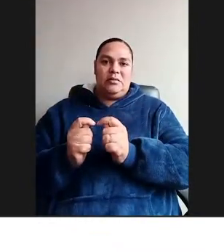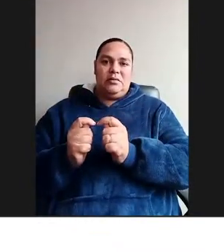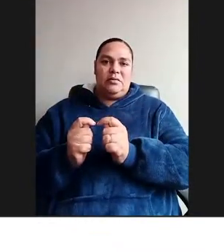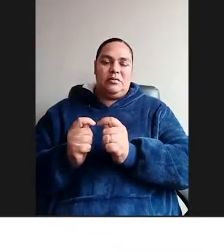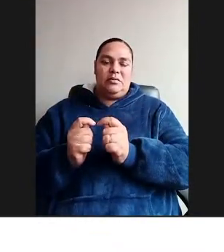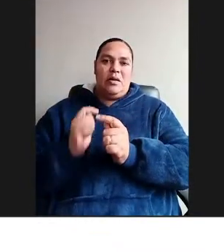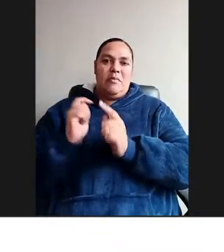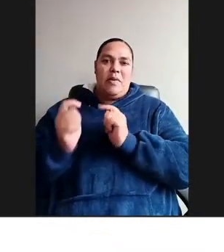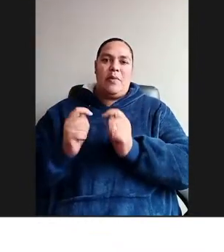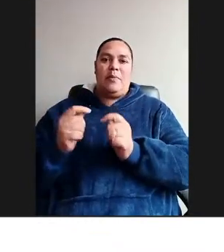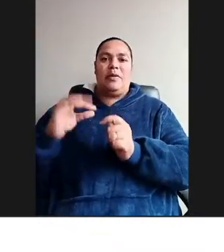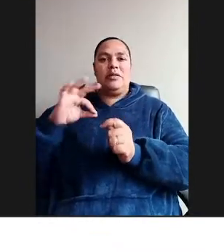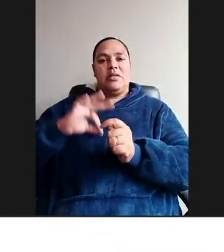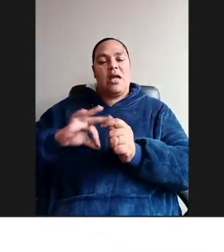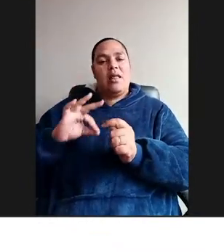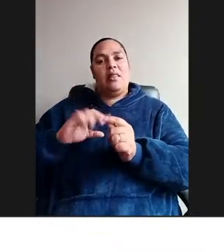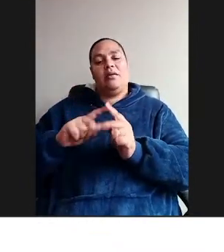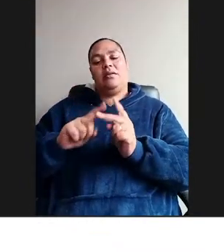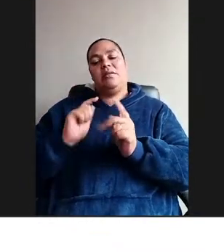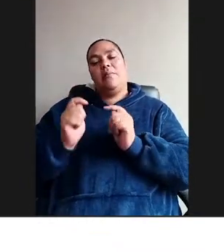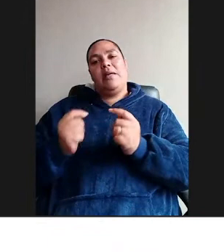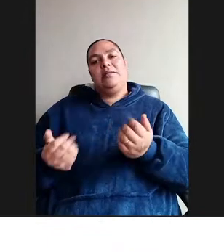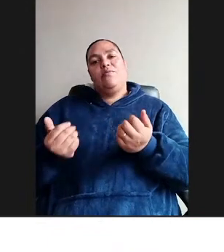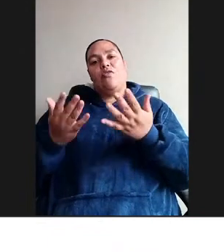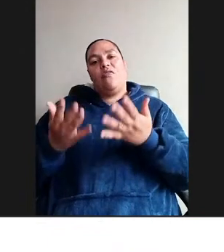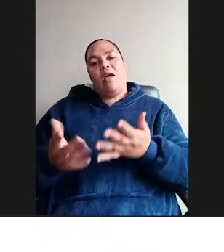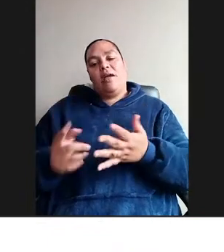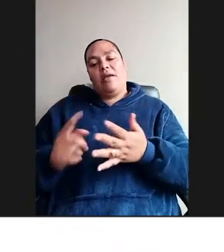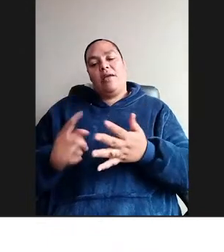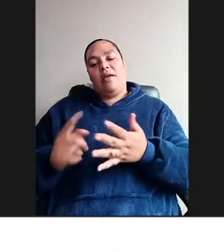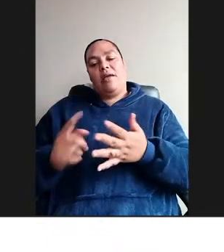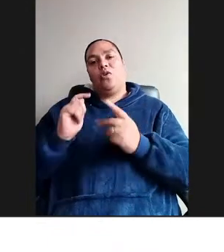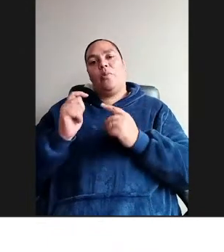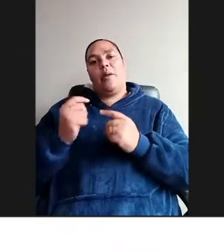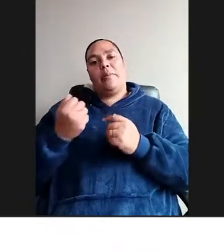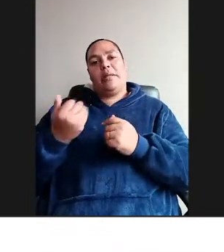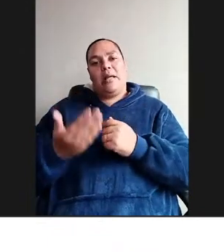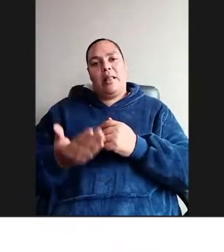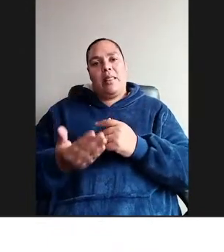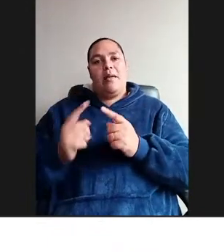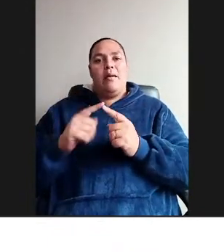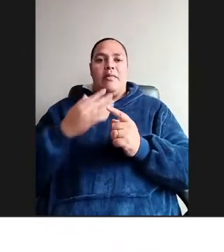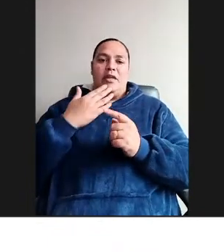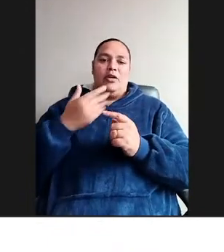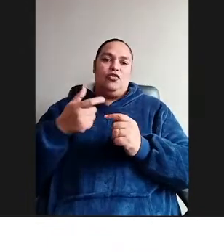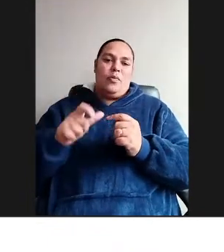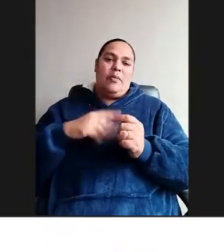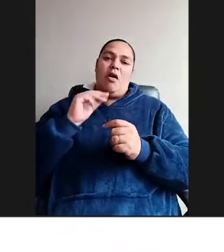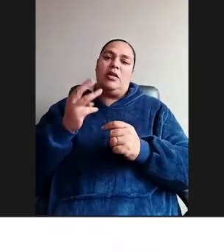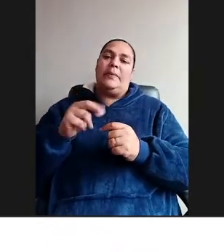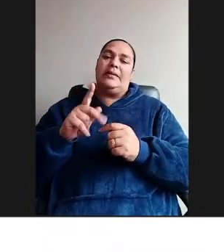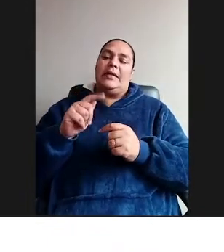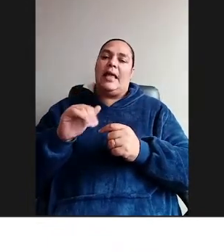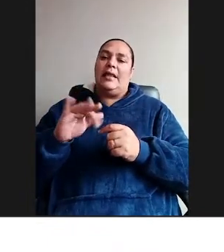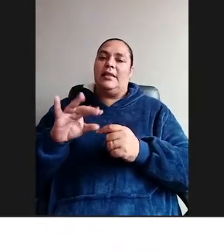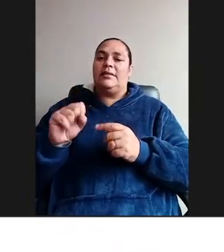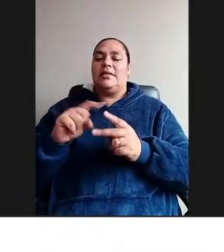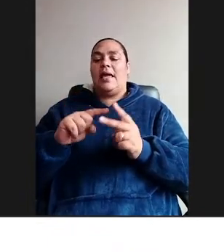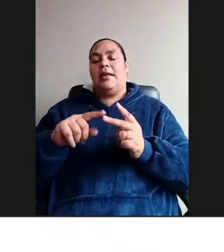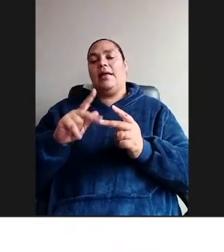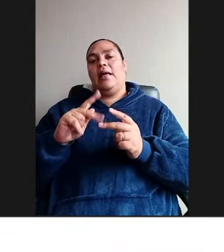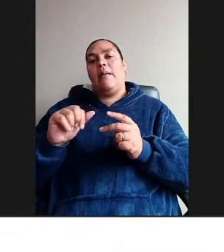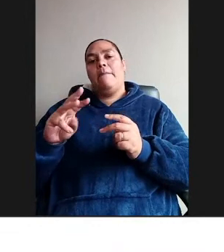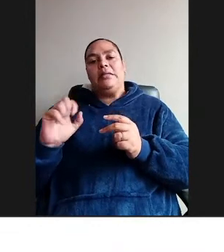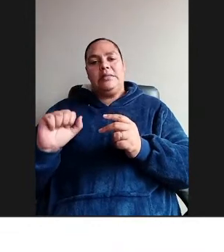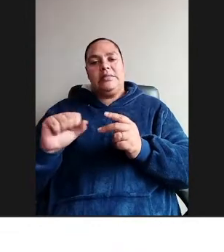salaries, with the payment of service providers, and with the payment of claims. Thank you, Chairperson. I'm going to ask Mr. Titus and Ms. Prakasim just to respond